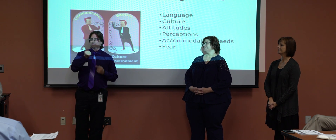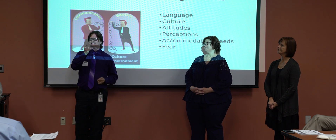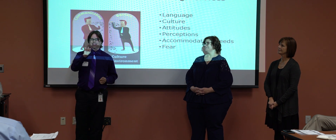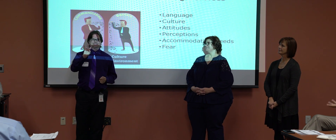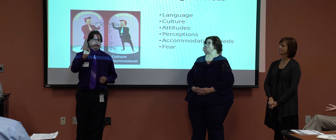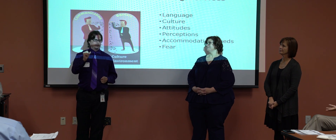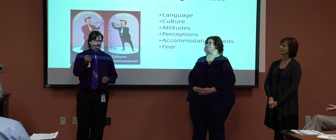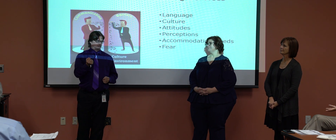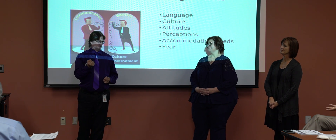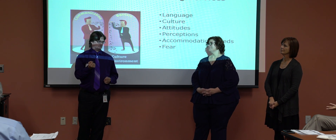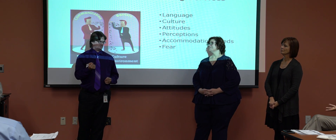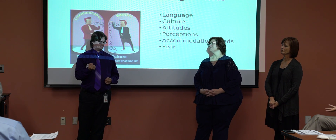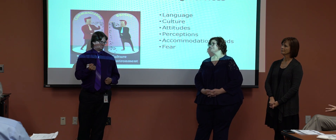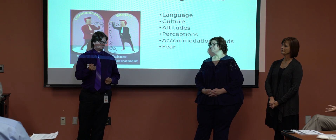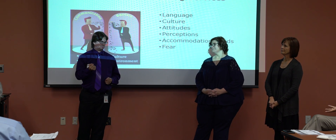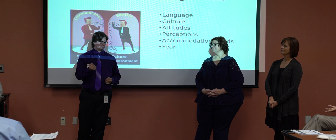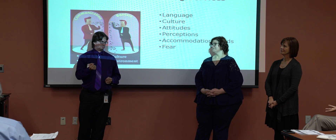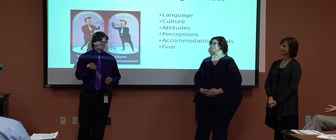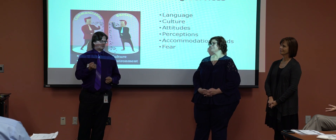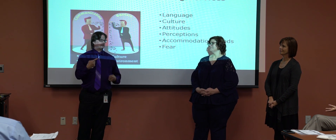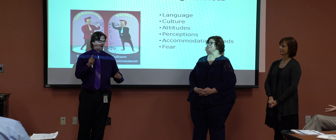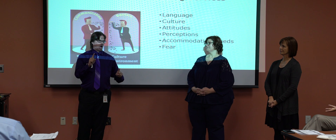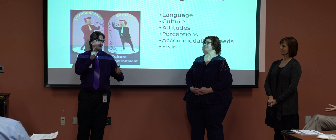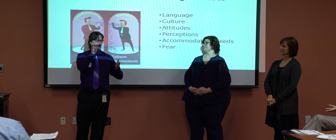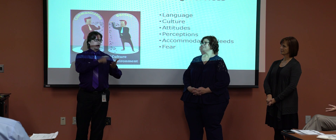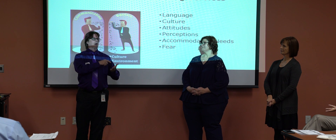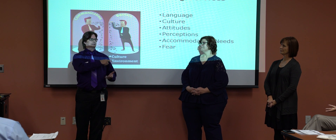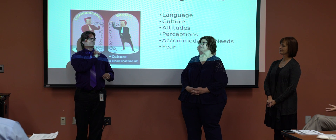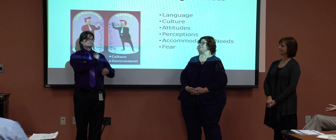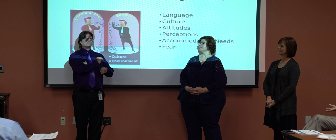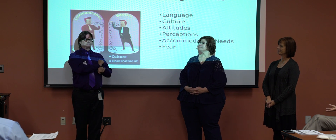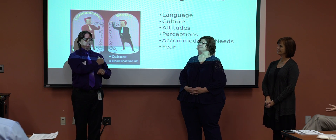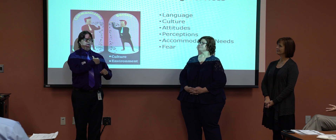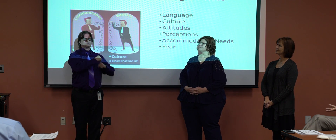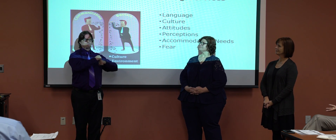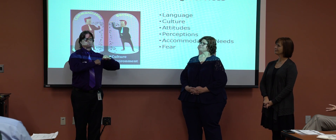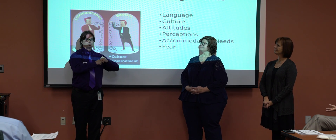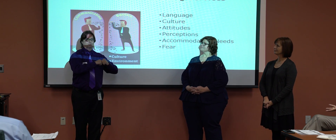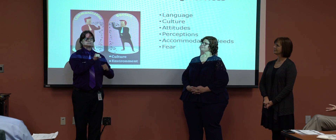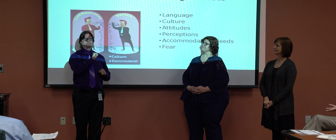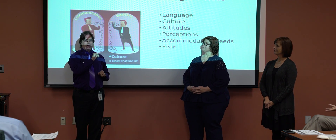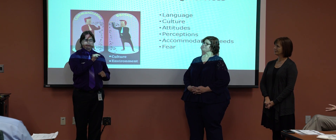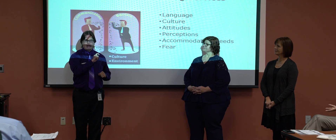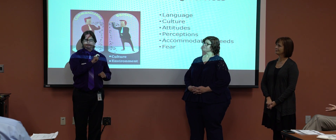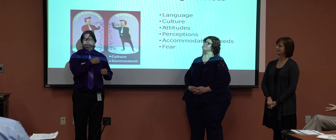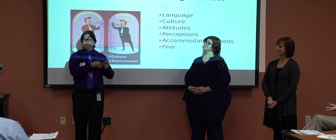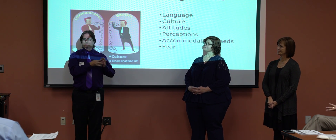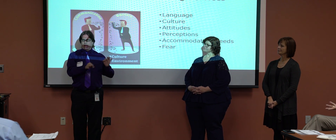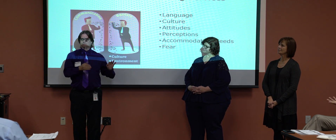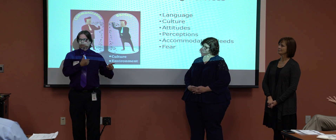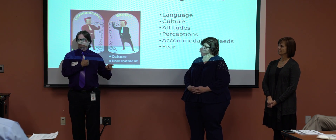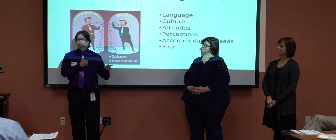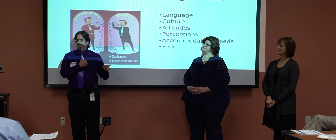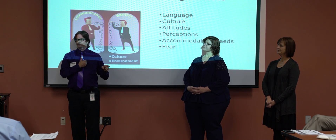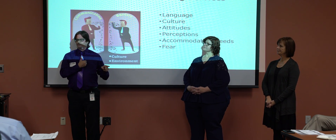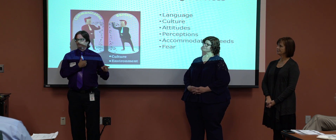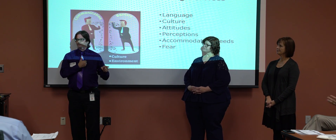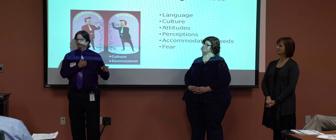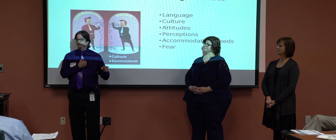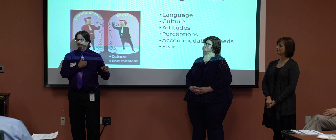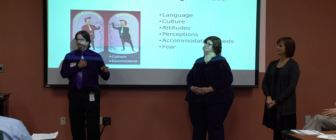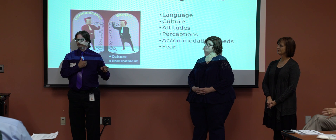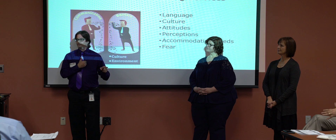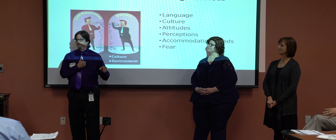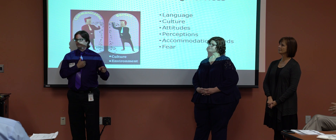And American Sign Language wasn't recognized as an actual language until the 1970s. And it was noted that it had